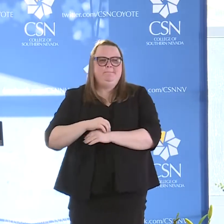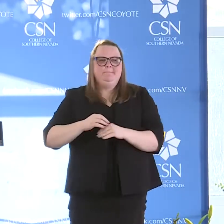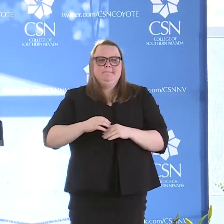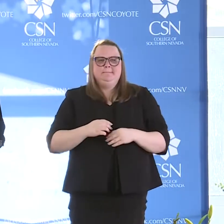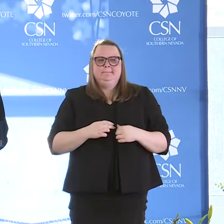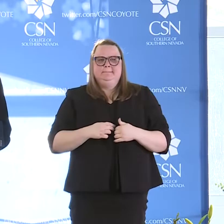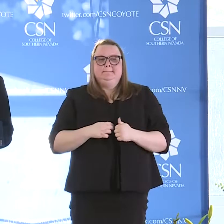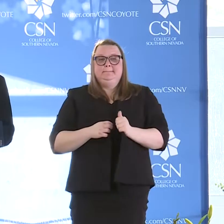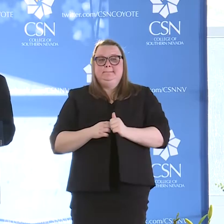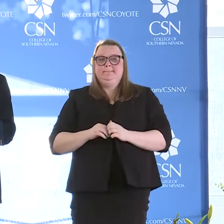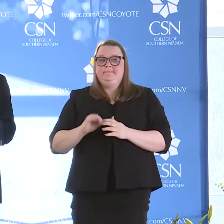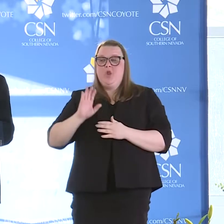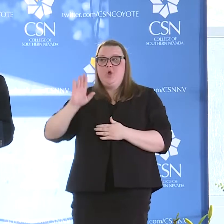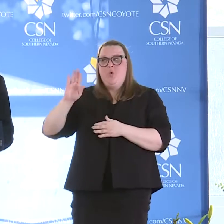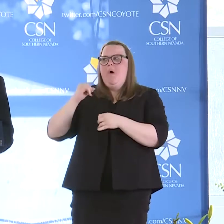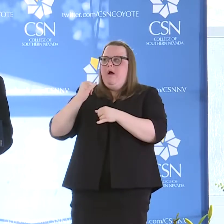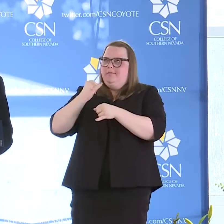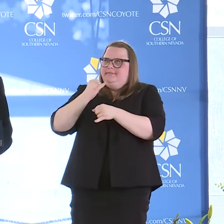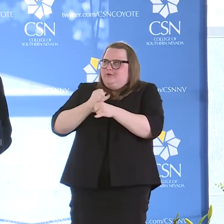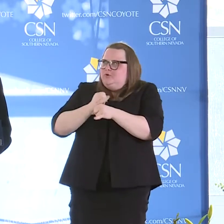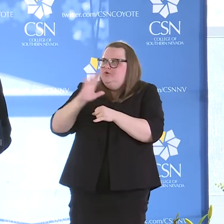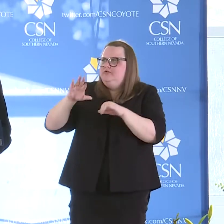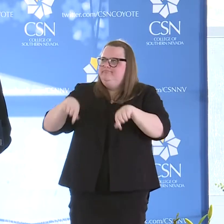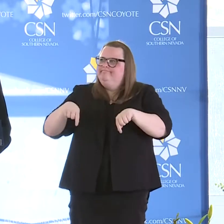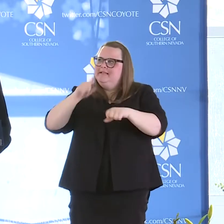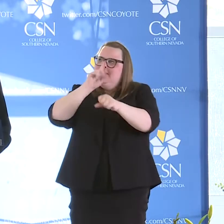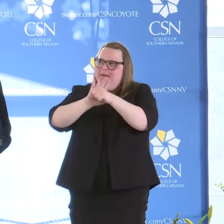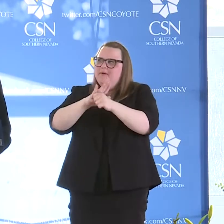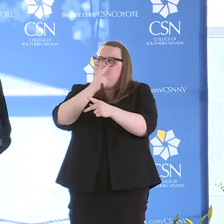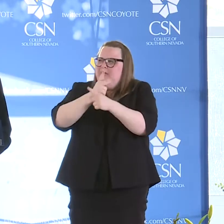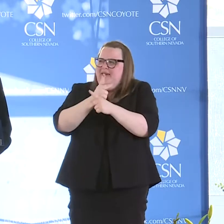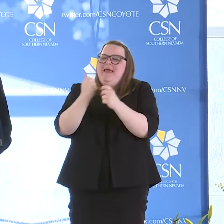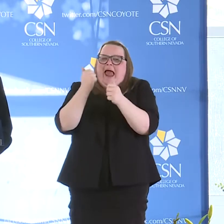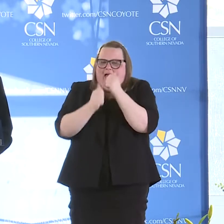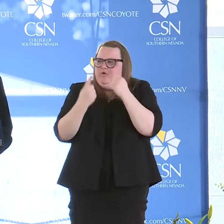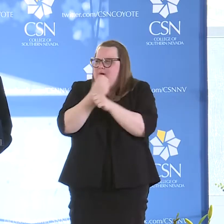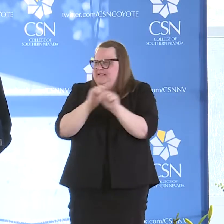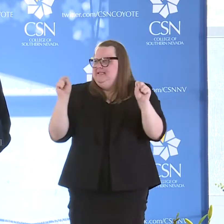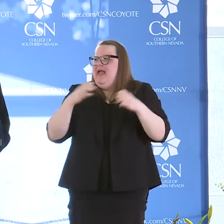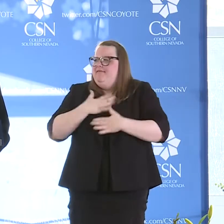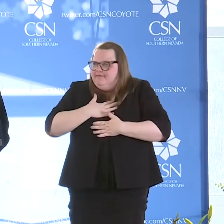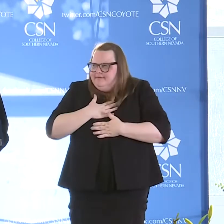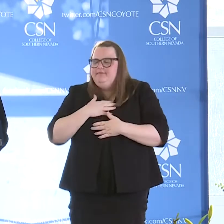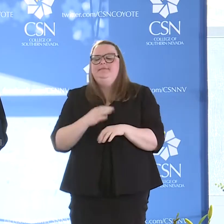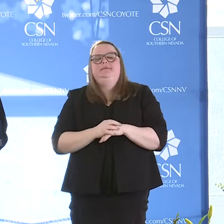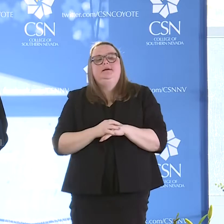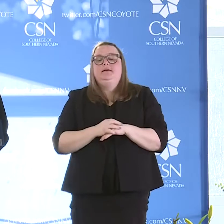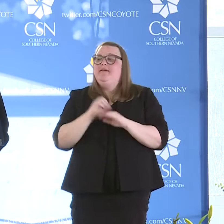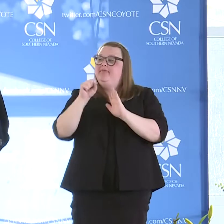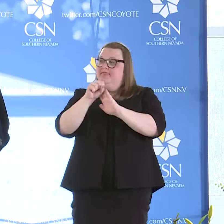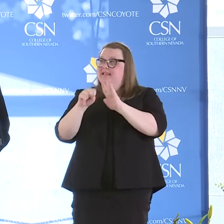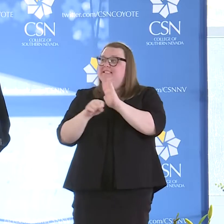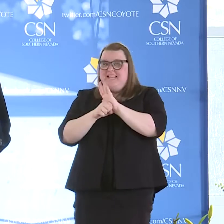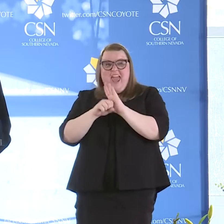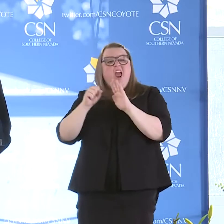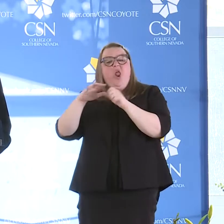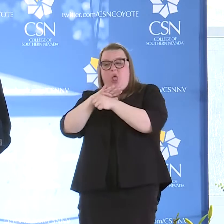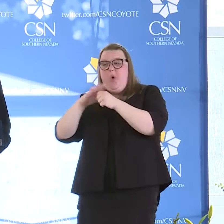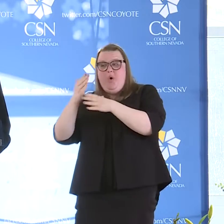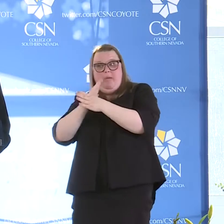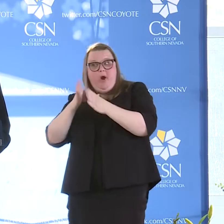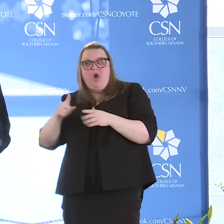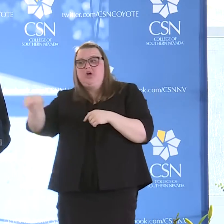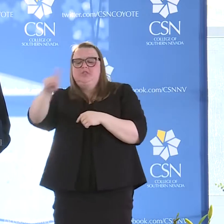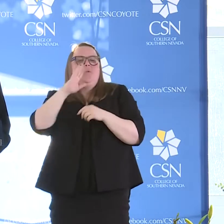And your institution's commitment to keeping all of our residents safe. The state and our local partners will continue to